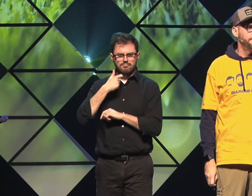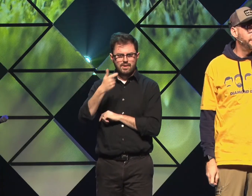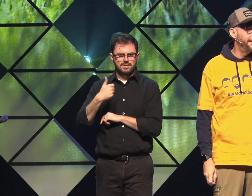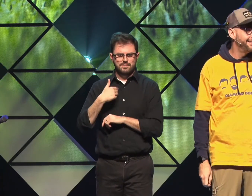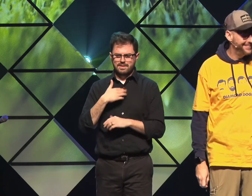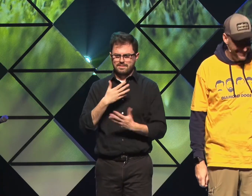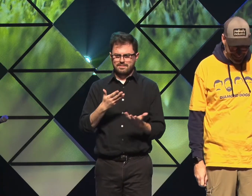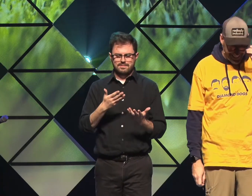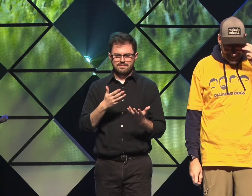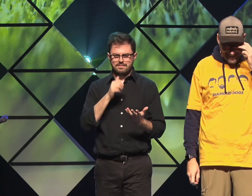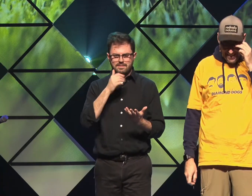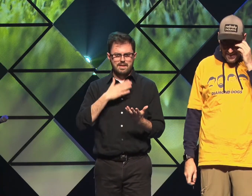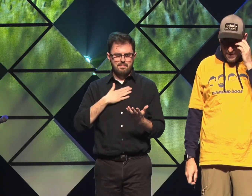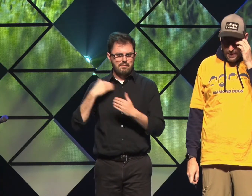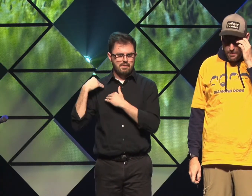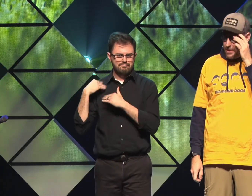problem.